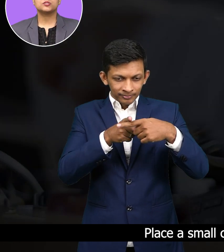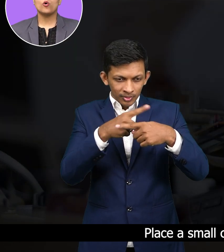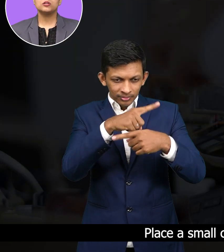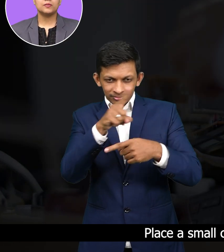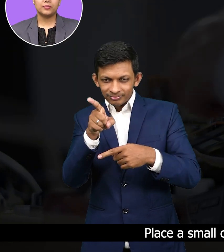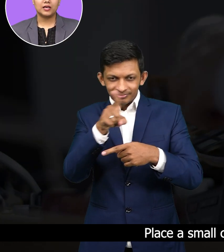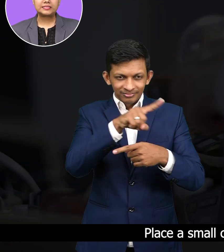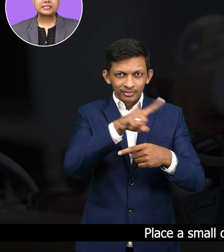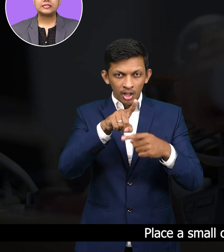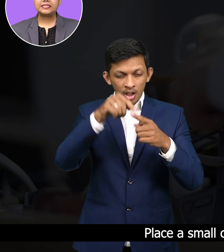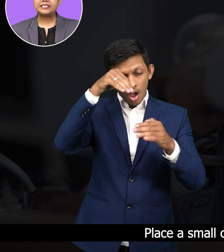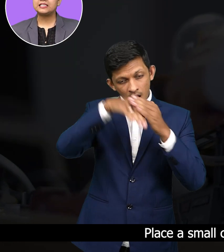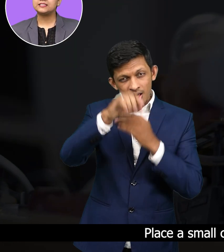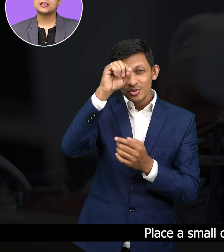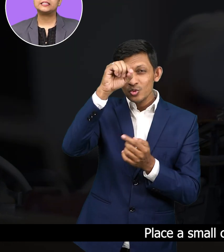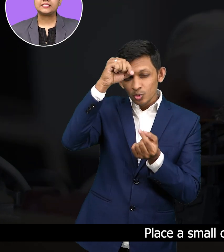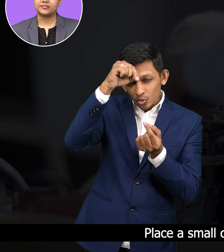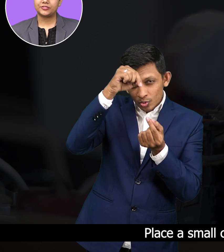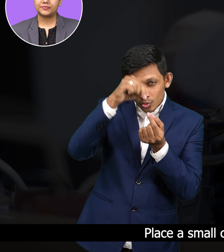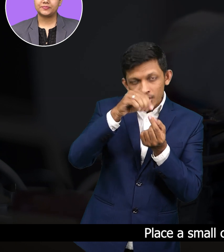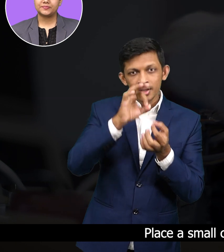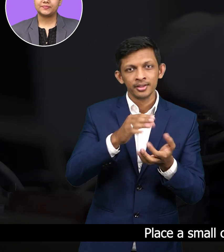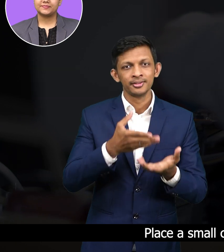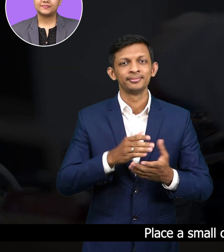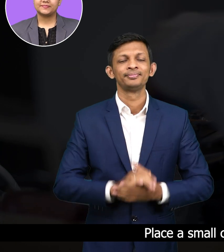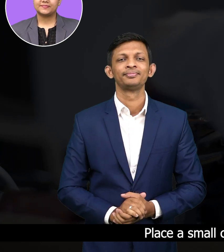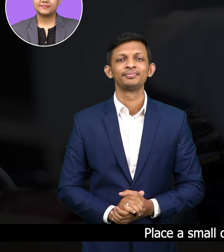Place a small compass needle inside it.